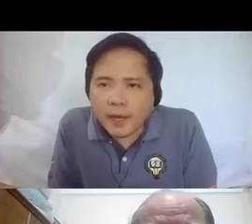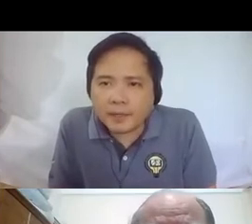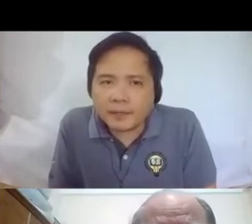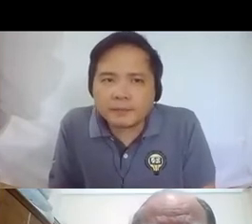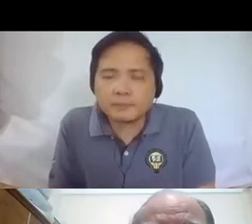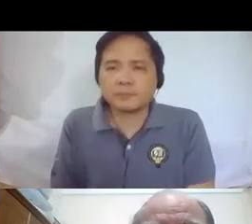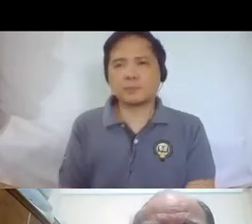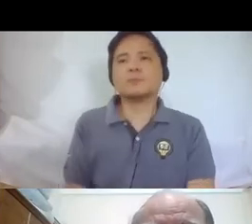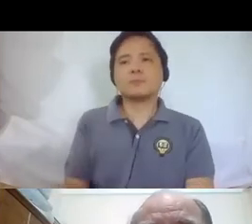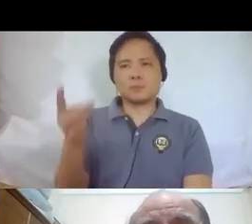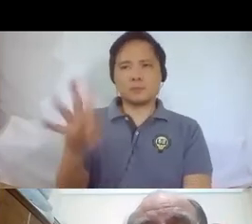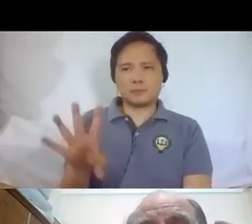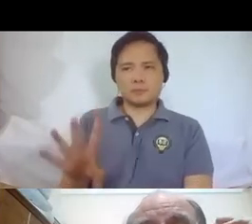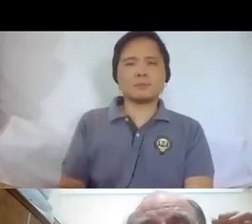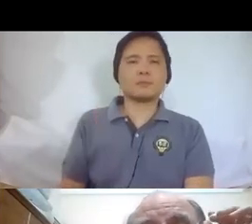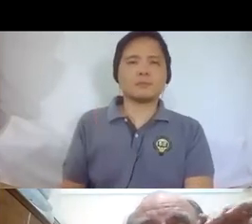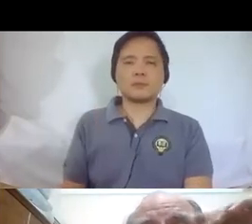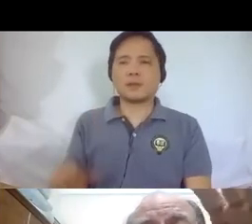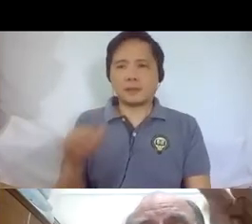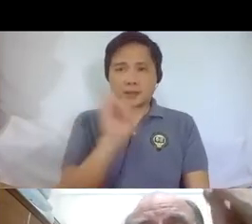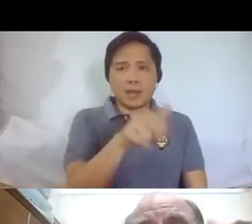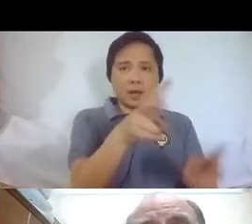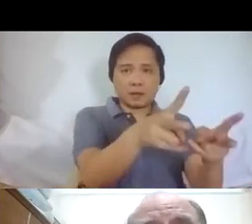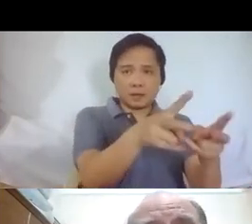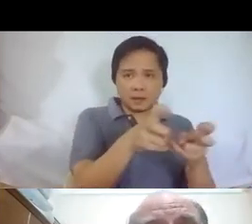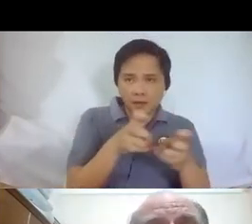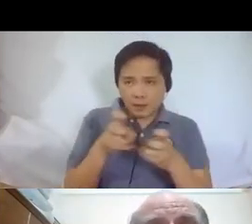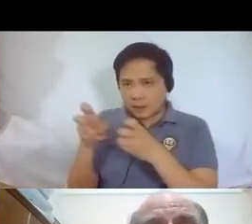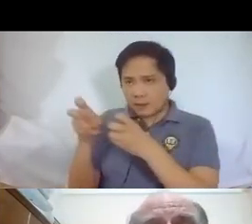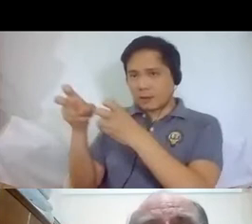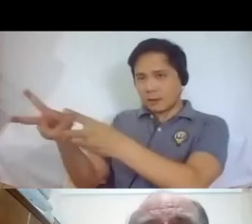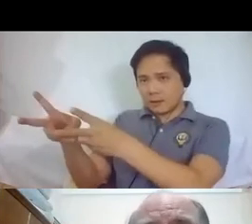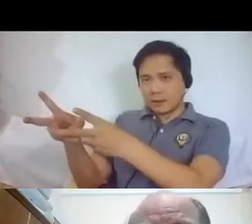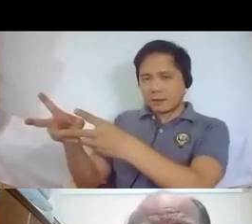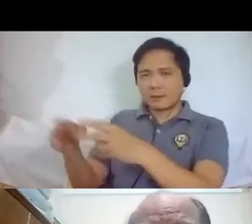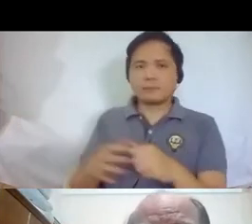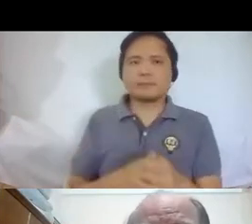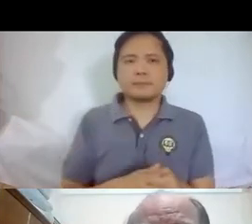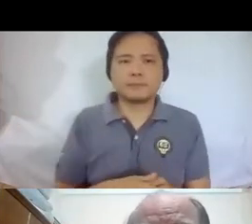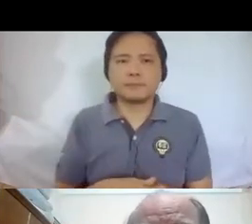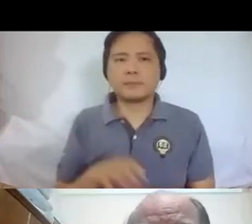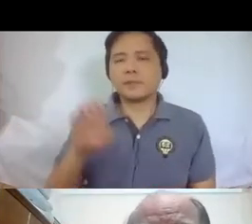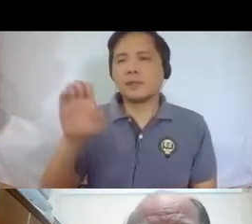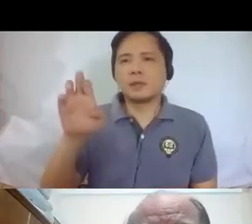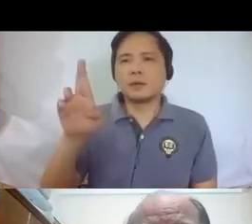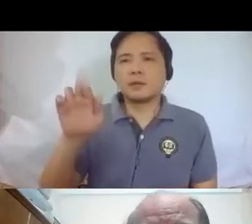One hand. So we want to work on that. We want to pull that one out. Eraser.